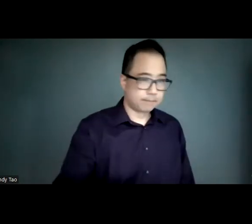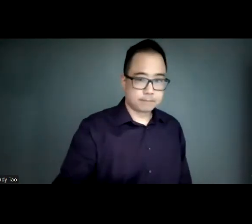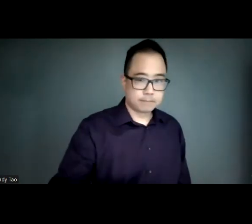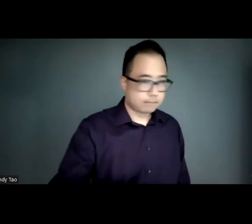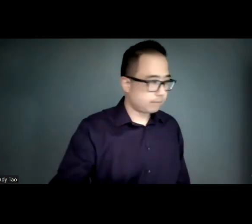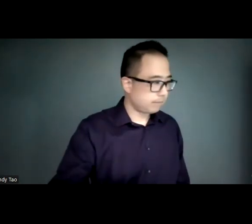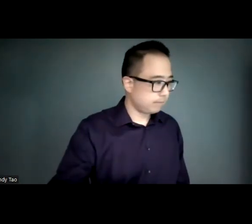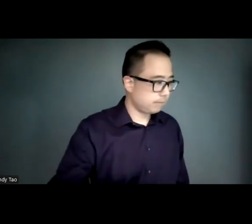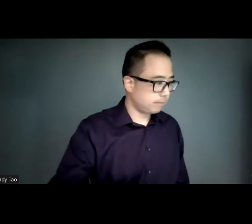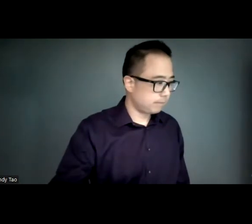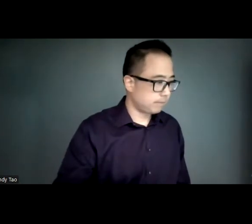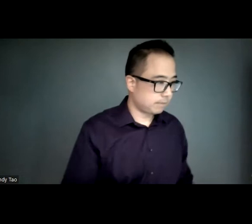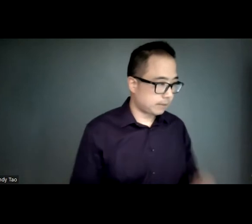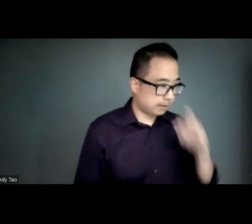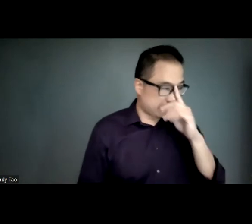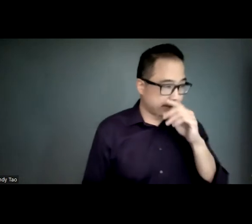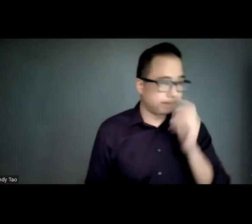Next slide.